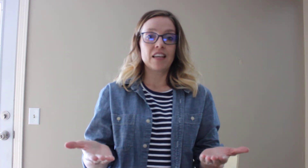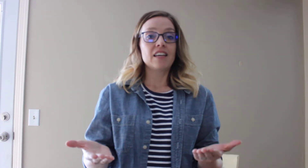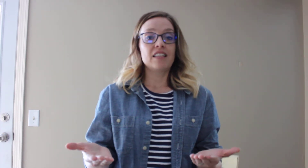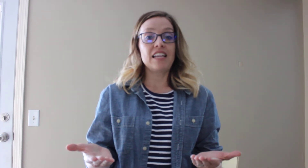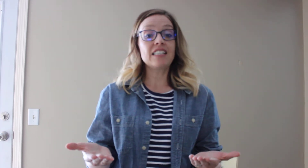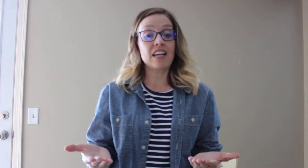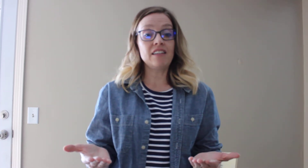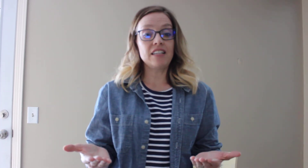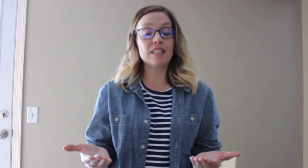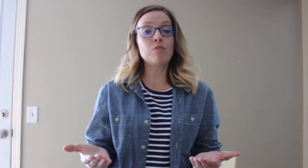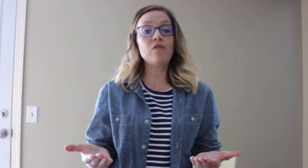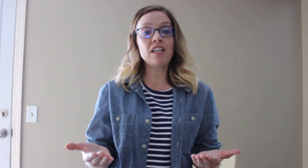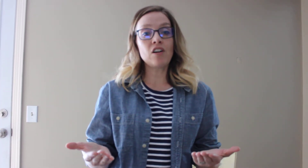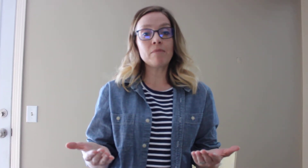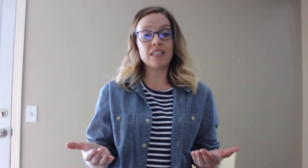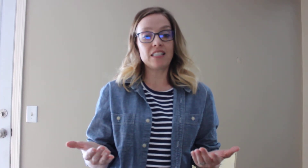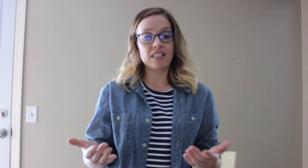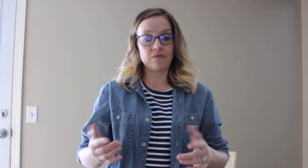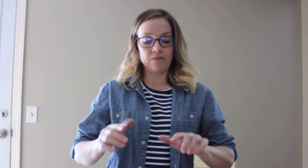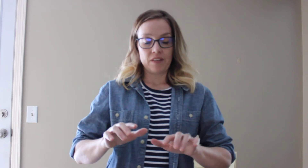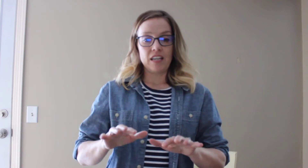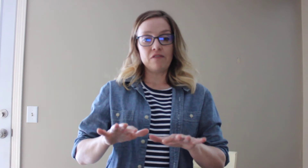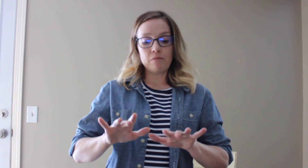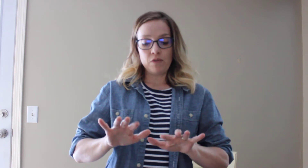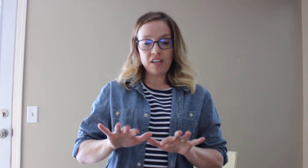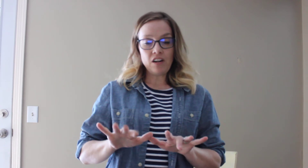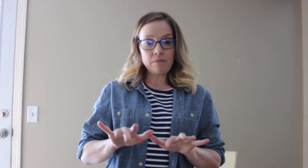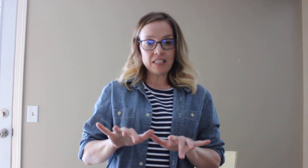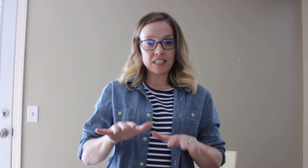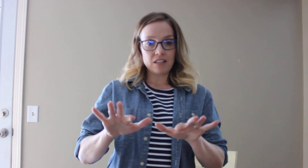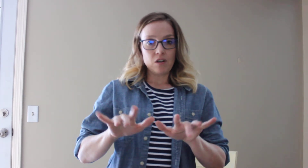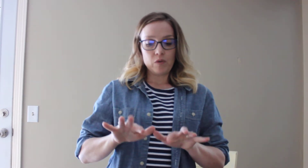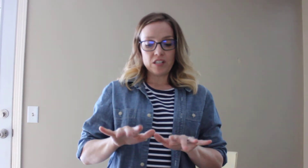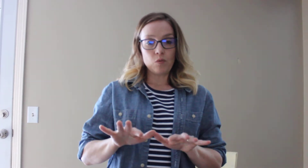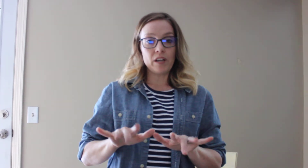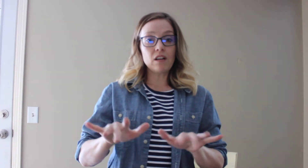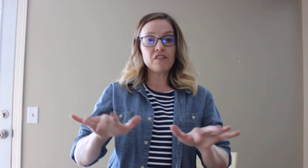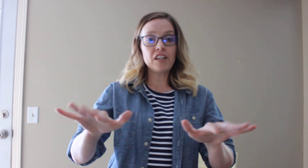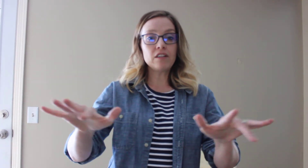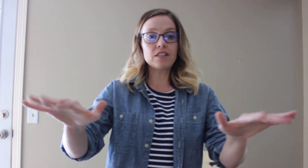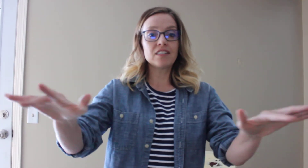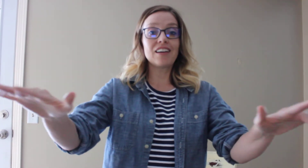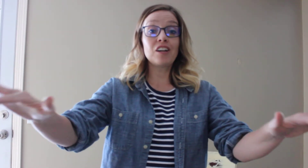The next sign is moving in our midst. And for moving in our midst, we just wiggle our fingers and go